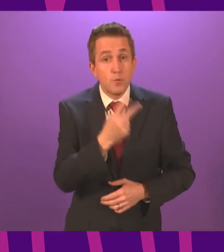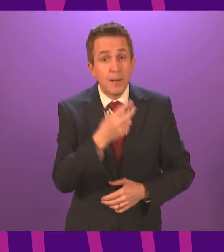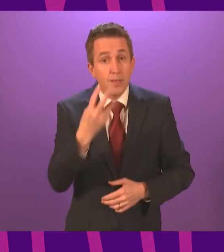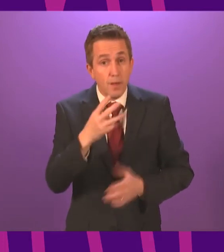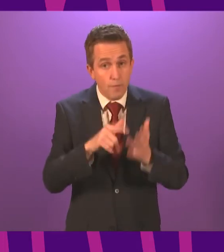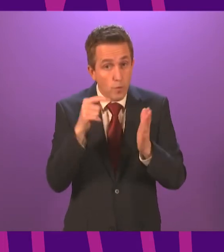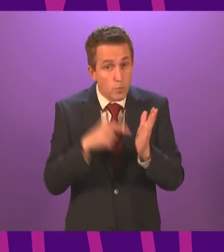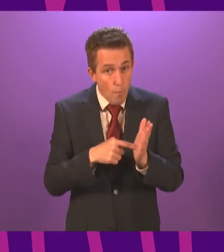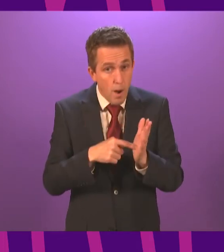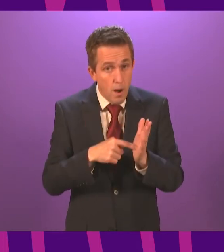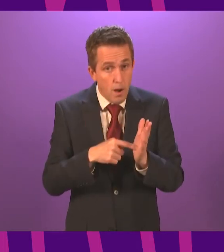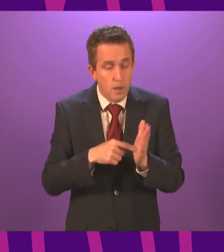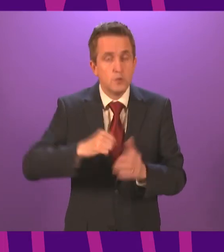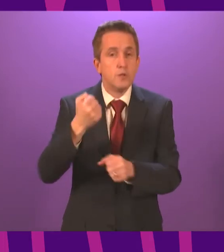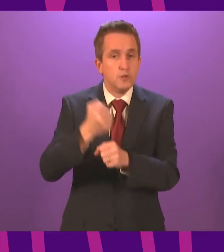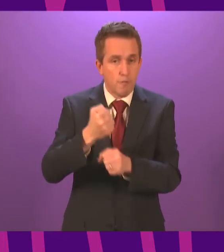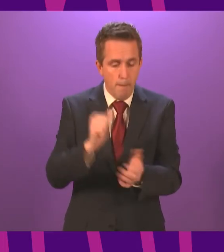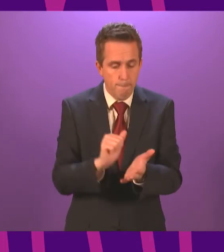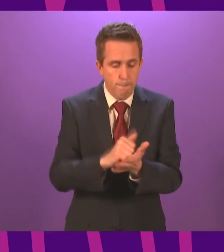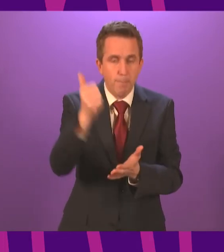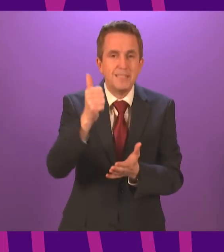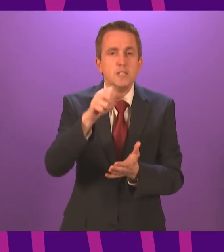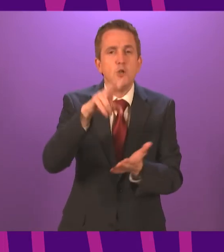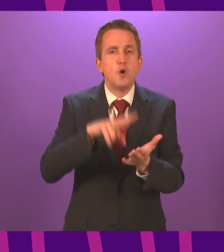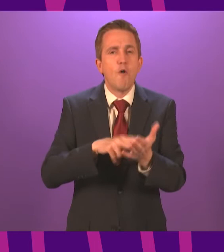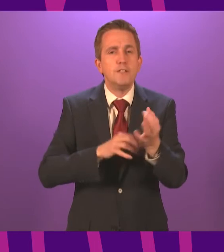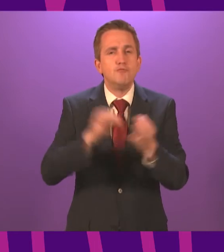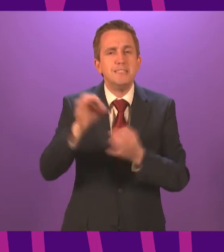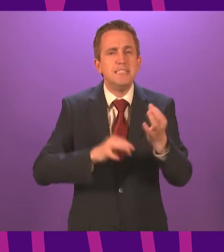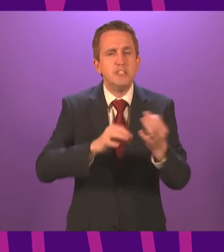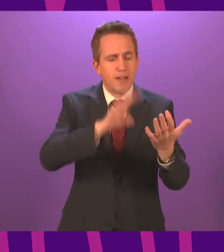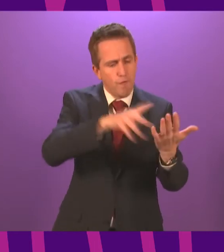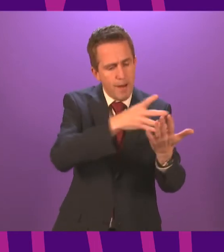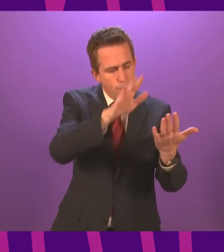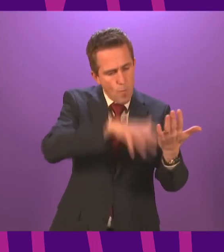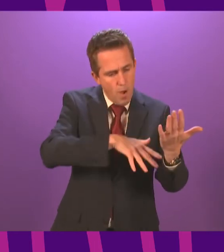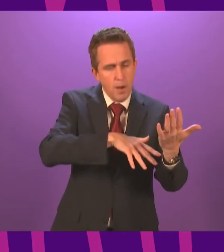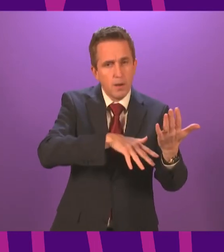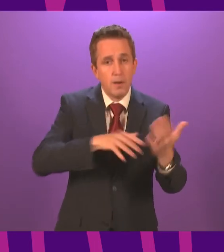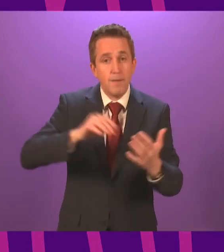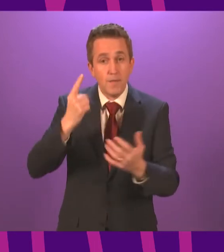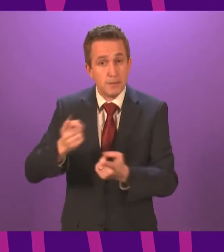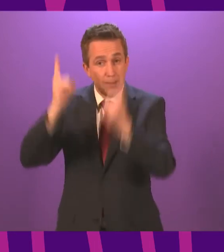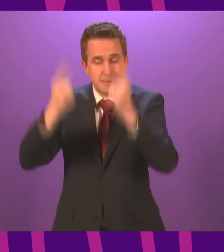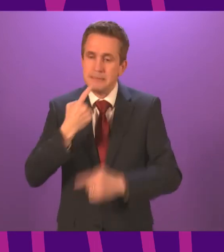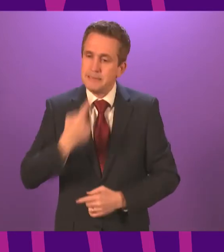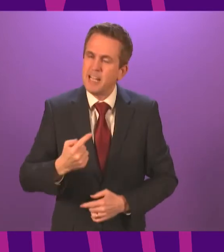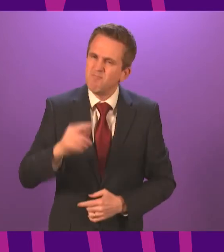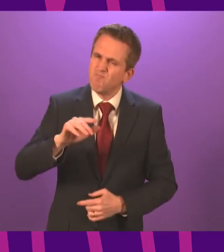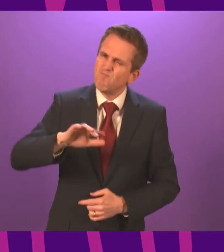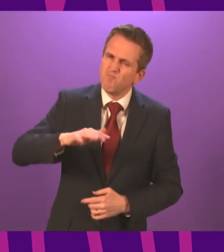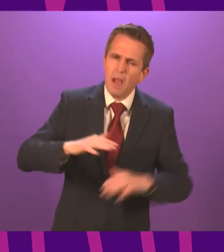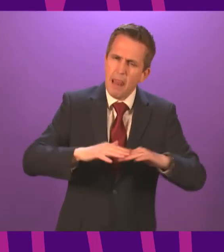October, the government published its COVID strategic framework. We debated that framework. The First Minister told Parliament, and I quote, "Level 2 is